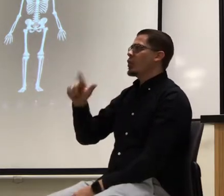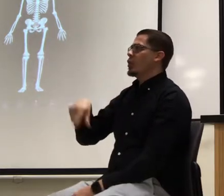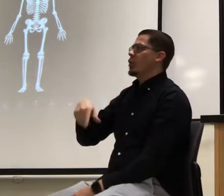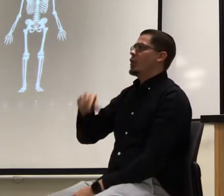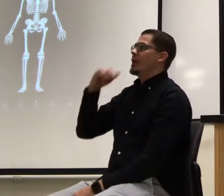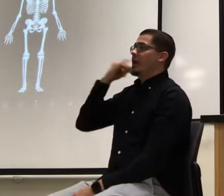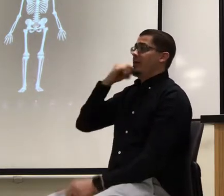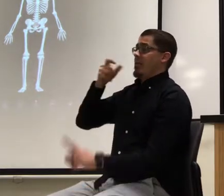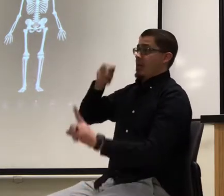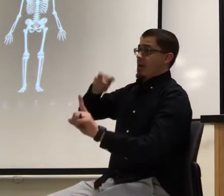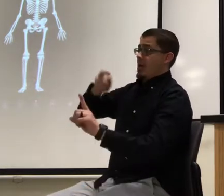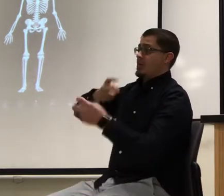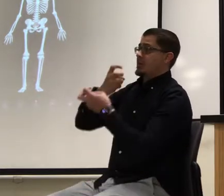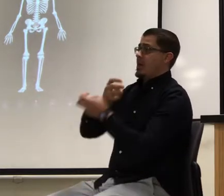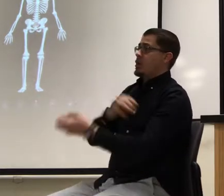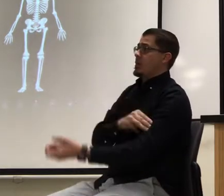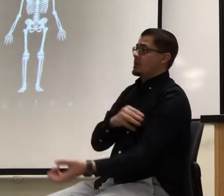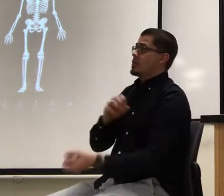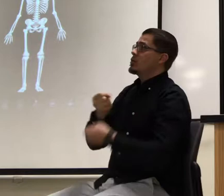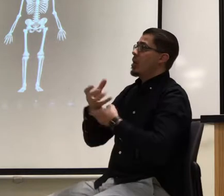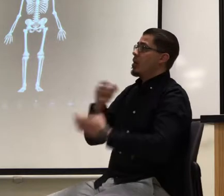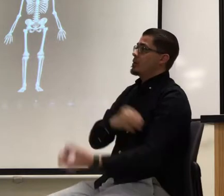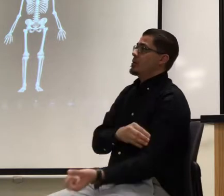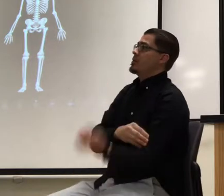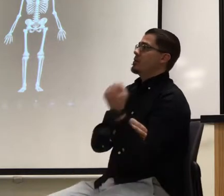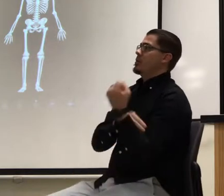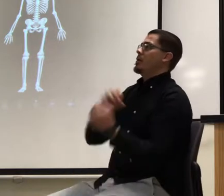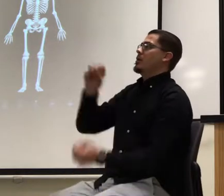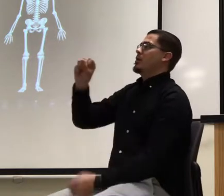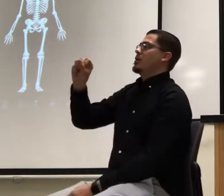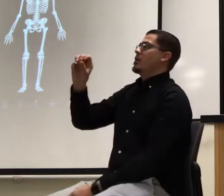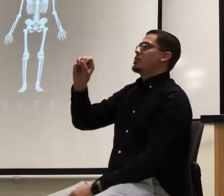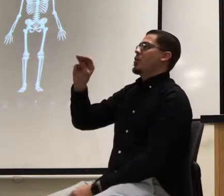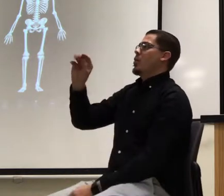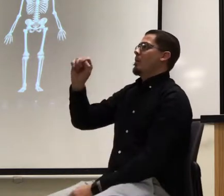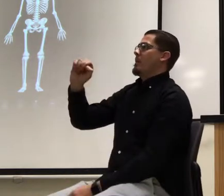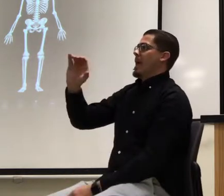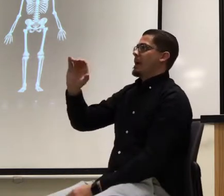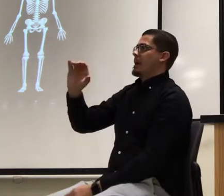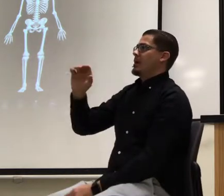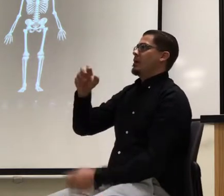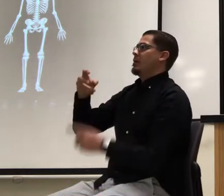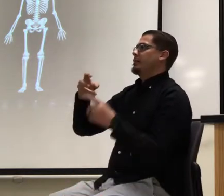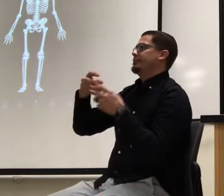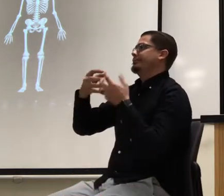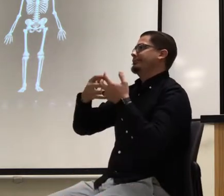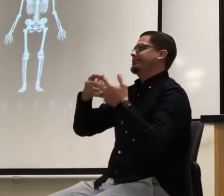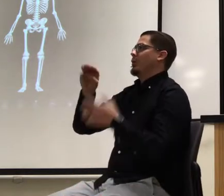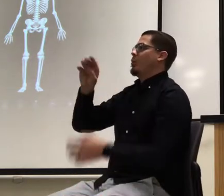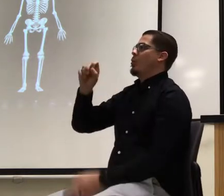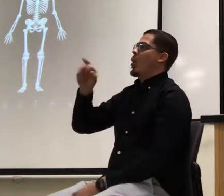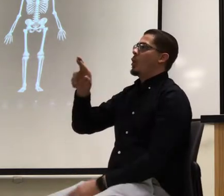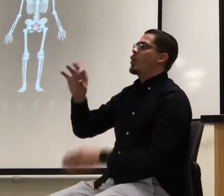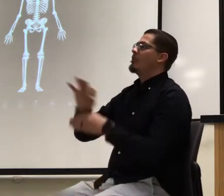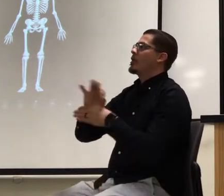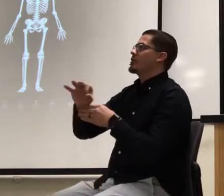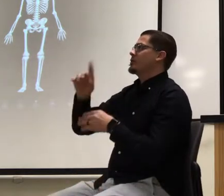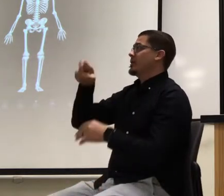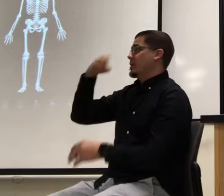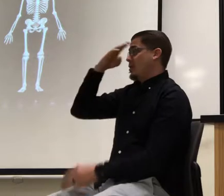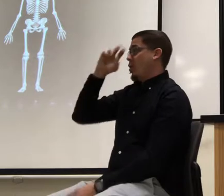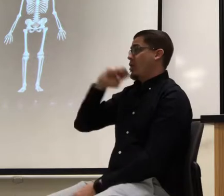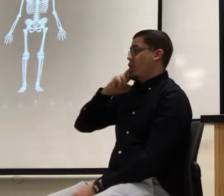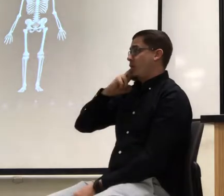a skeletal muscle and makes it contract, that is somatic motor function, right? So we have to know the nerves that provide